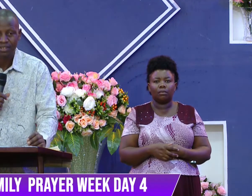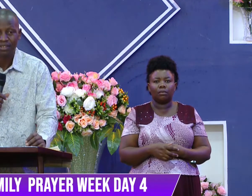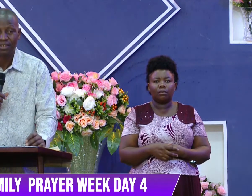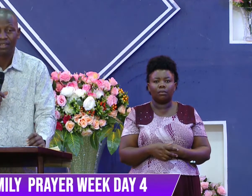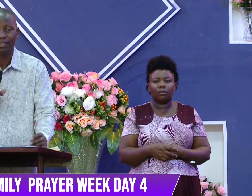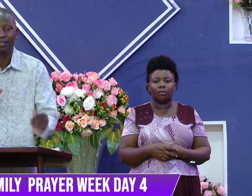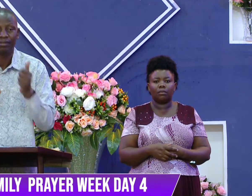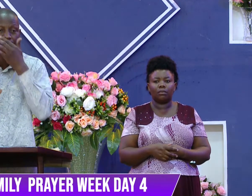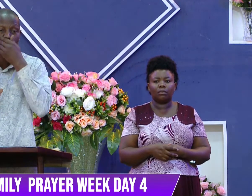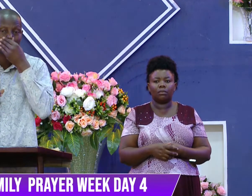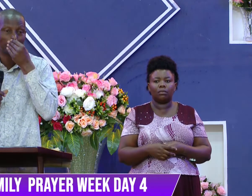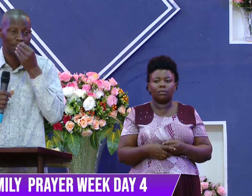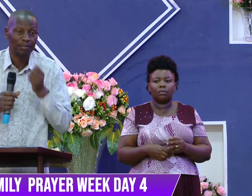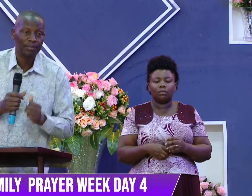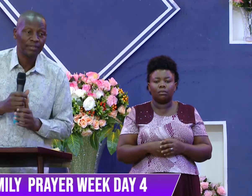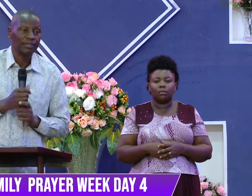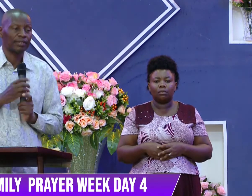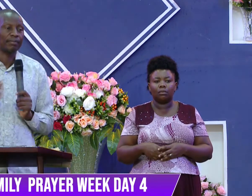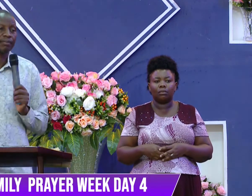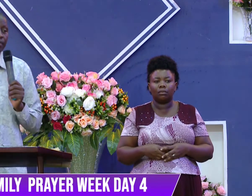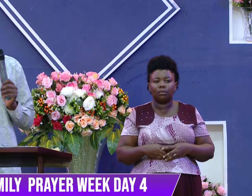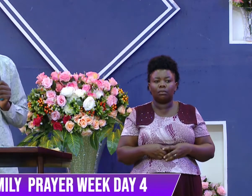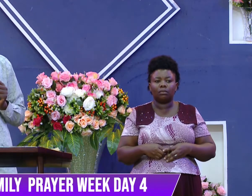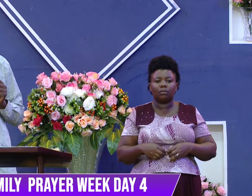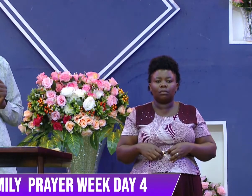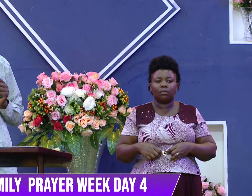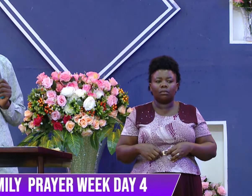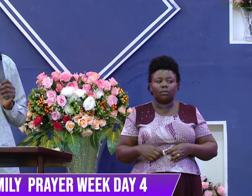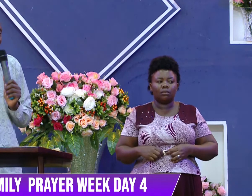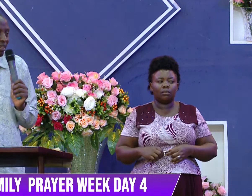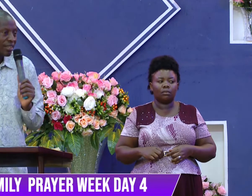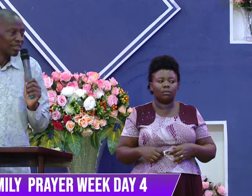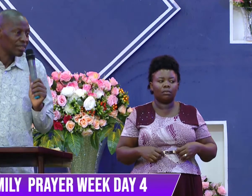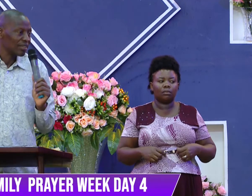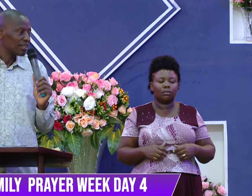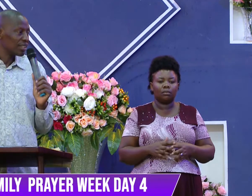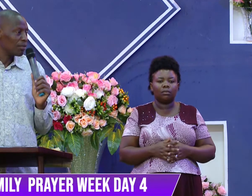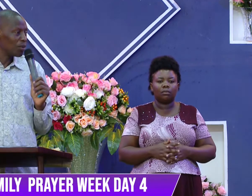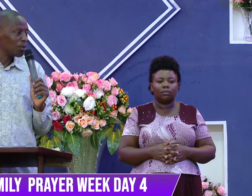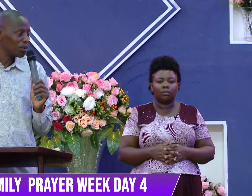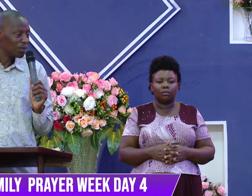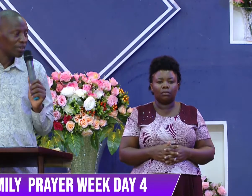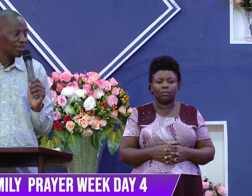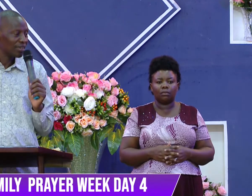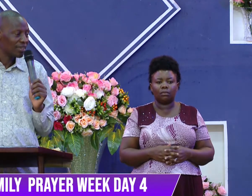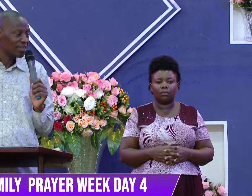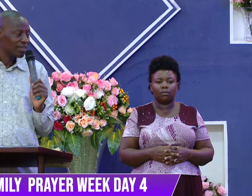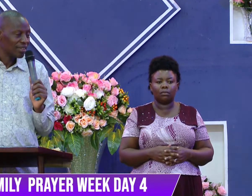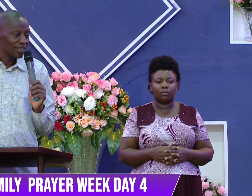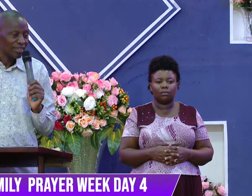again? It's no longer good for anything except to be thrown out to be trampled by men.